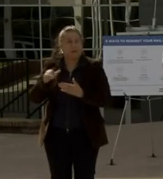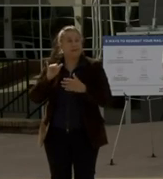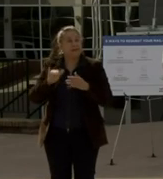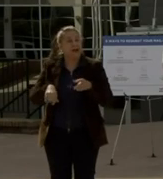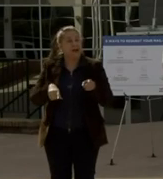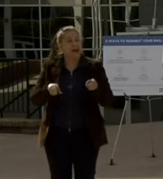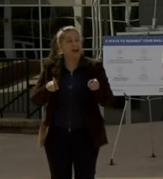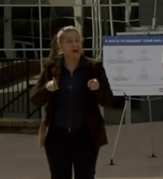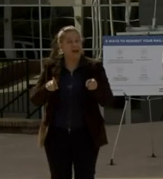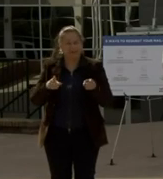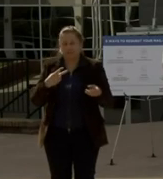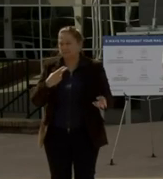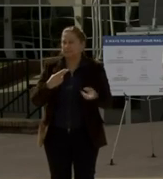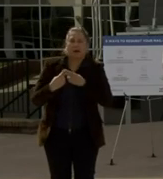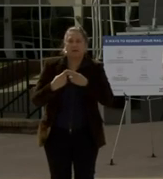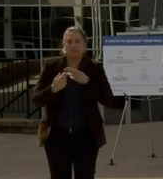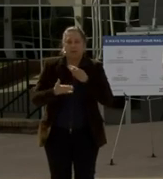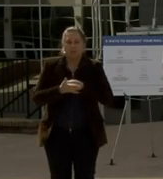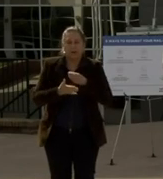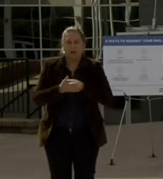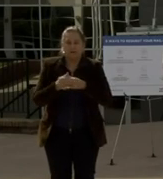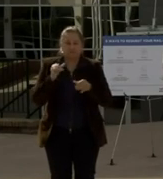we are fine with regard to funding.